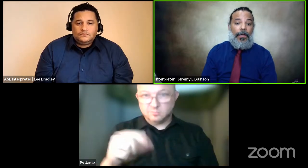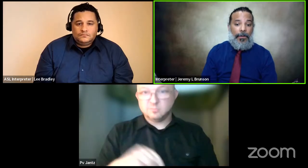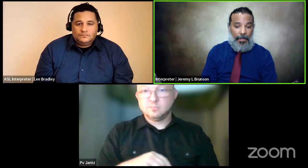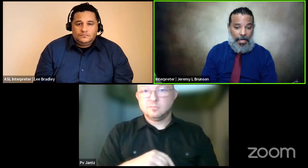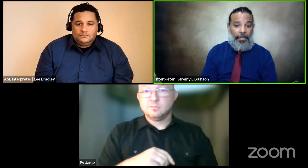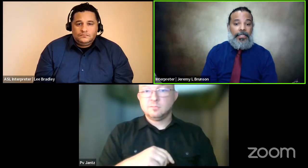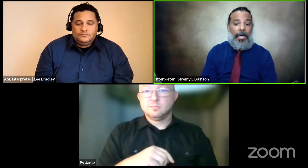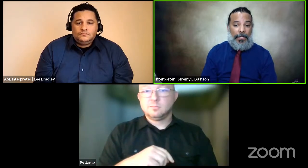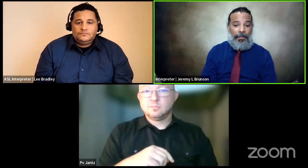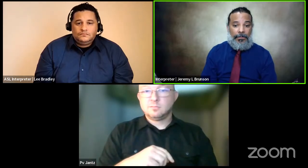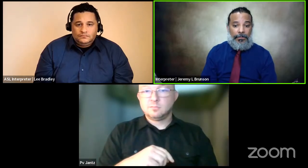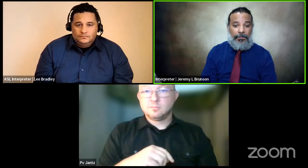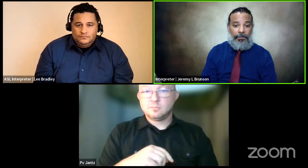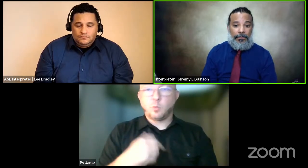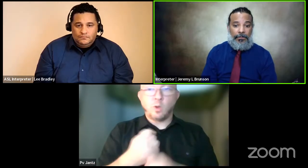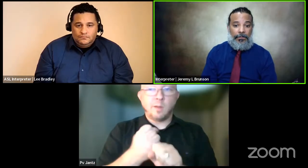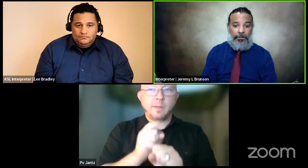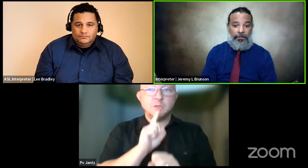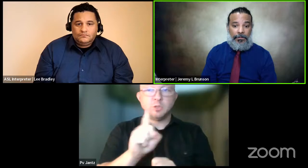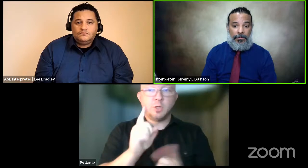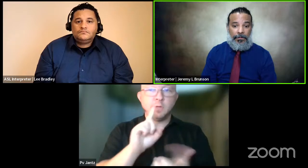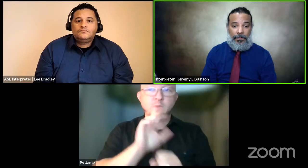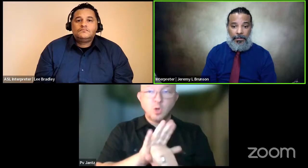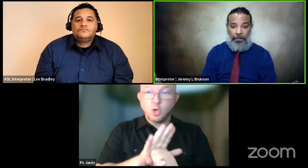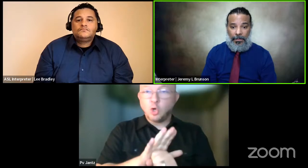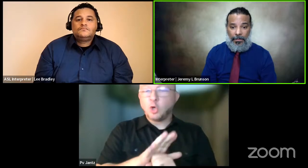to Helen Young.